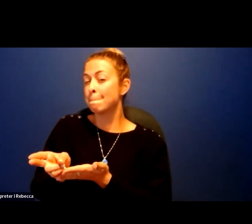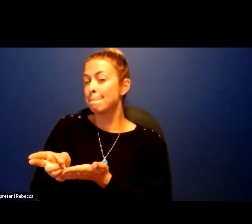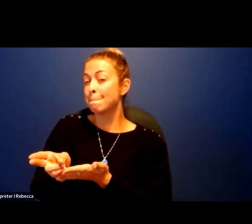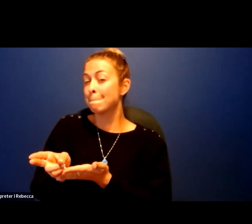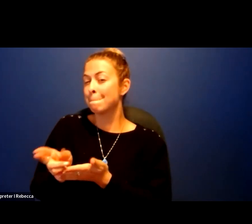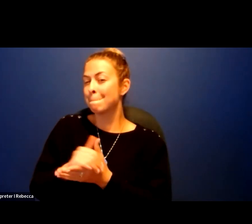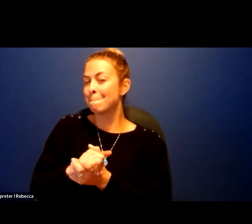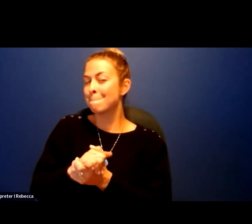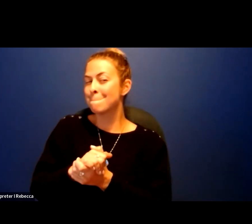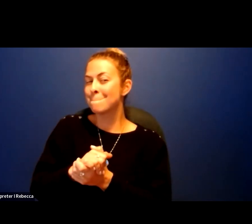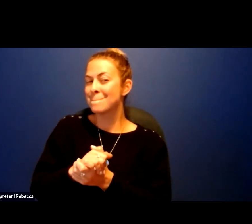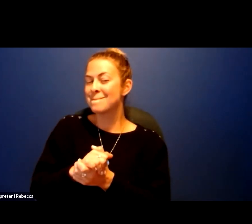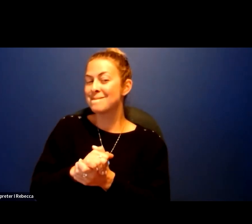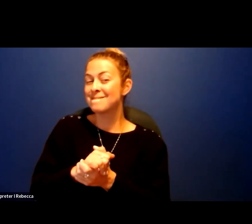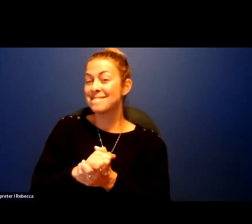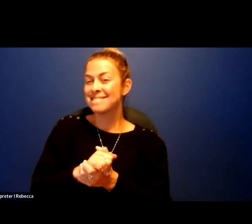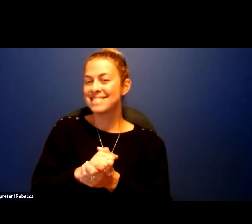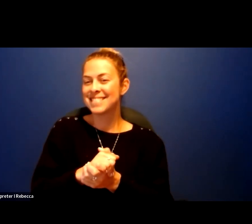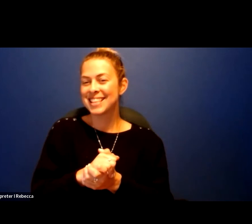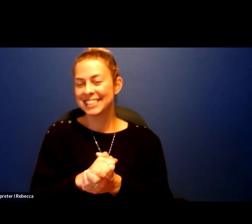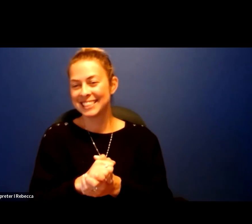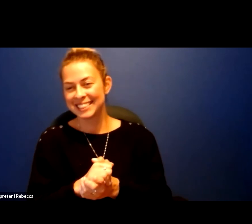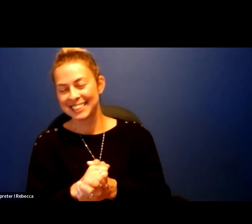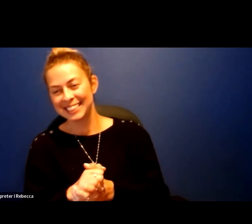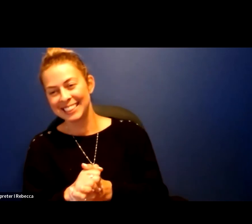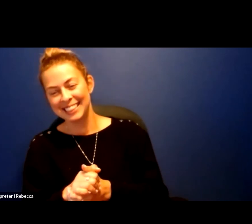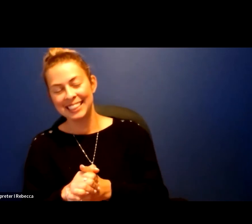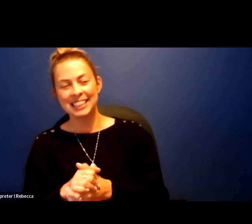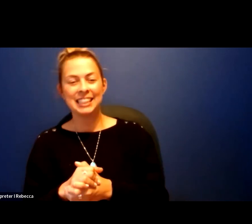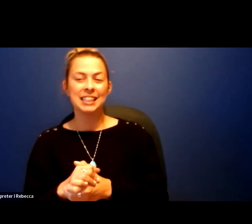That's a great question. Teach and question.